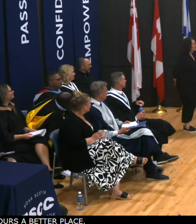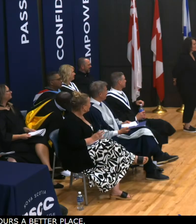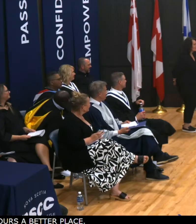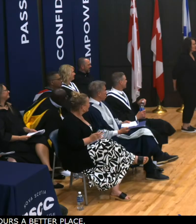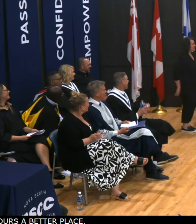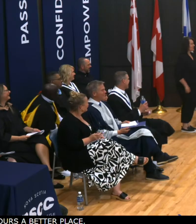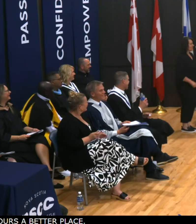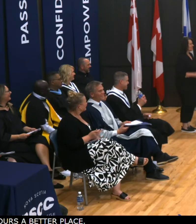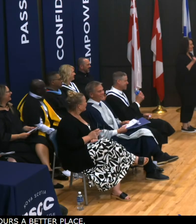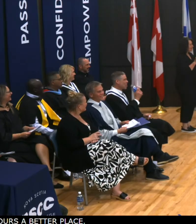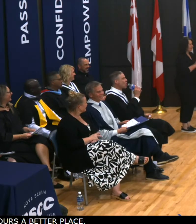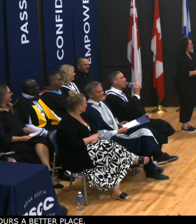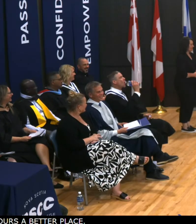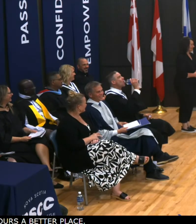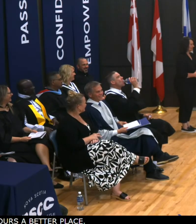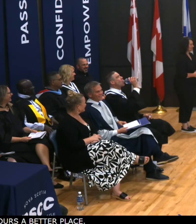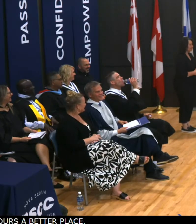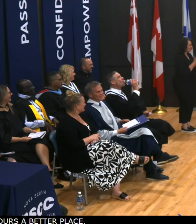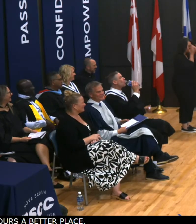Woo!